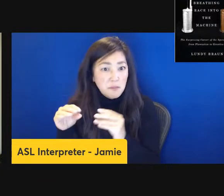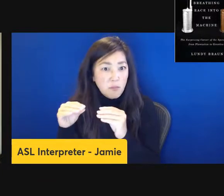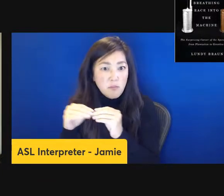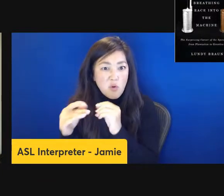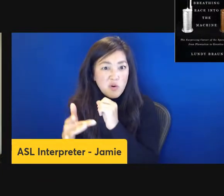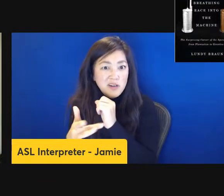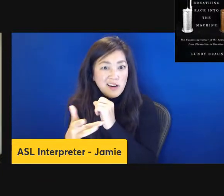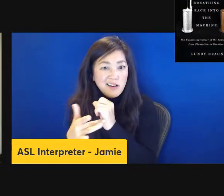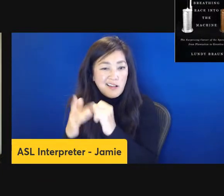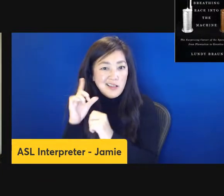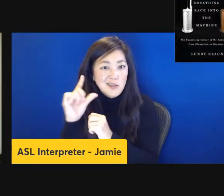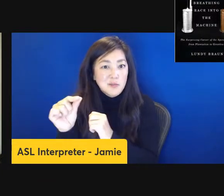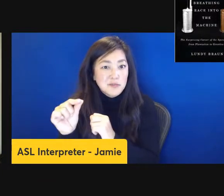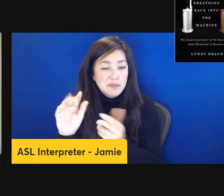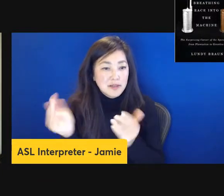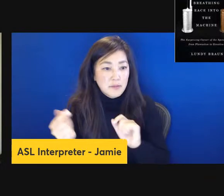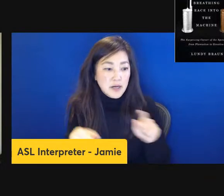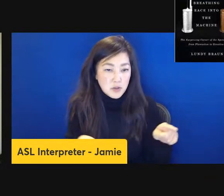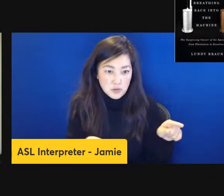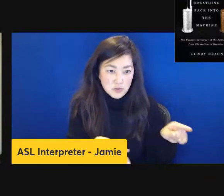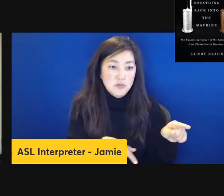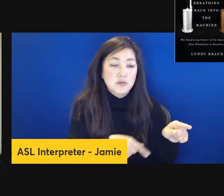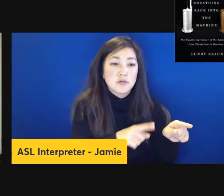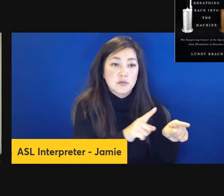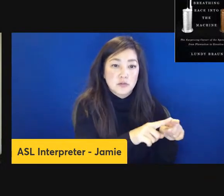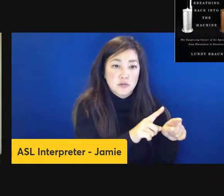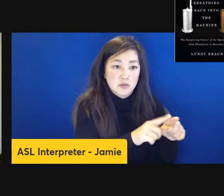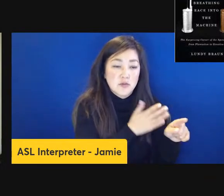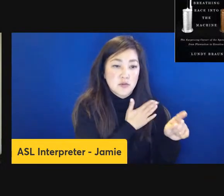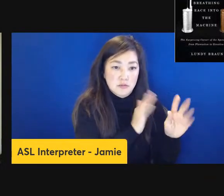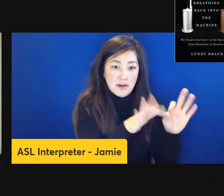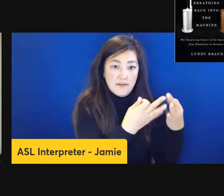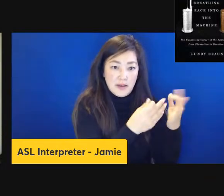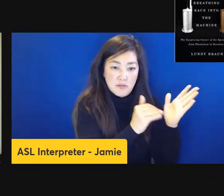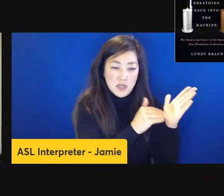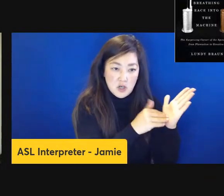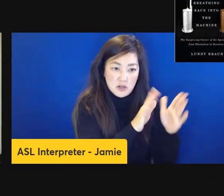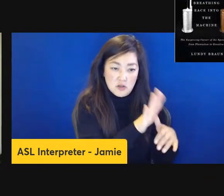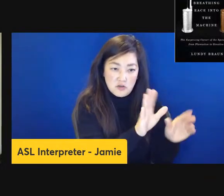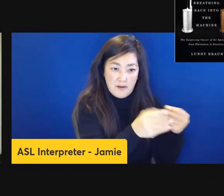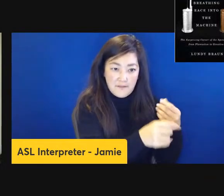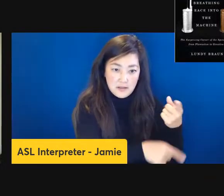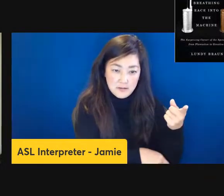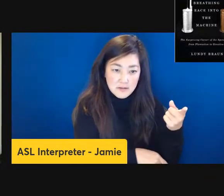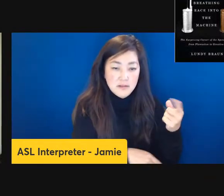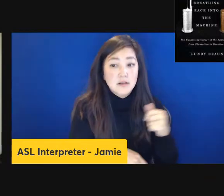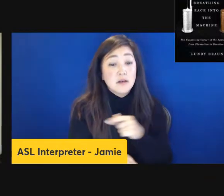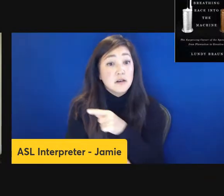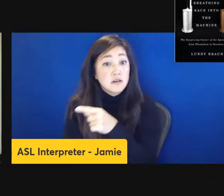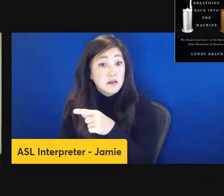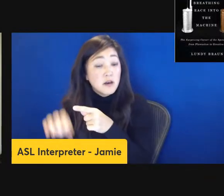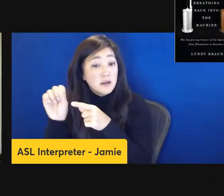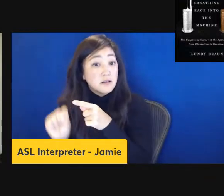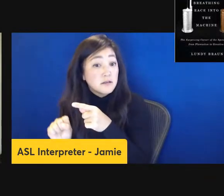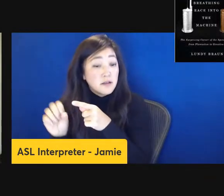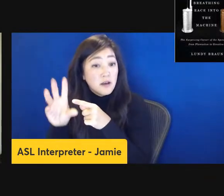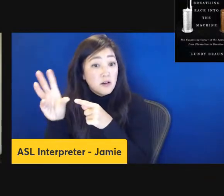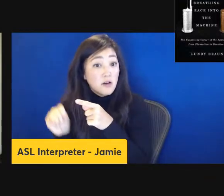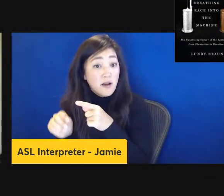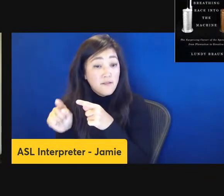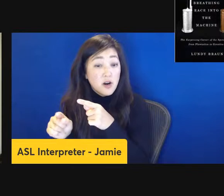the one that was in my primary care office. There, the options were